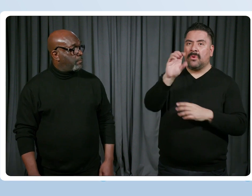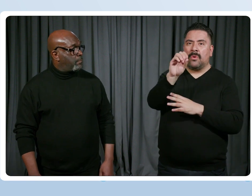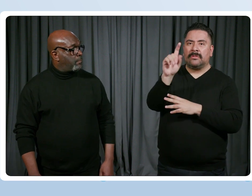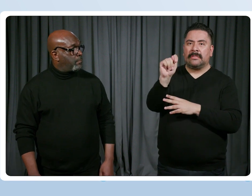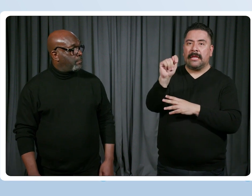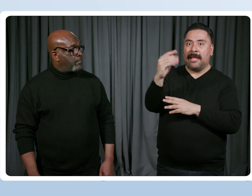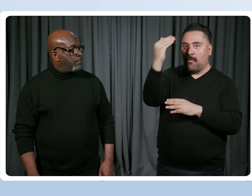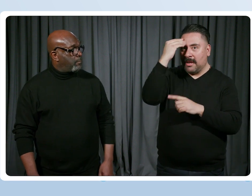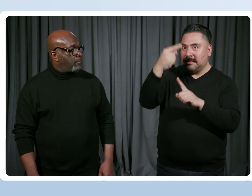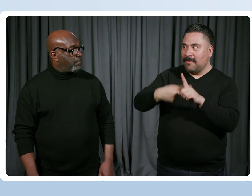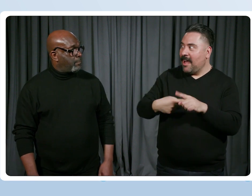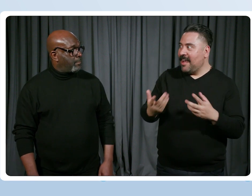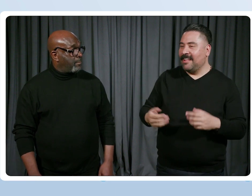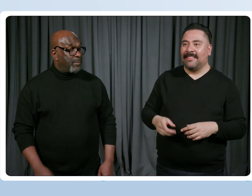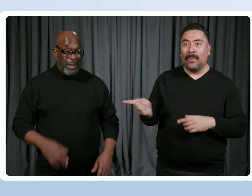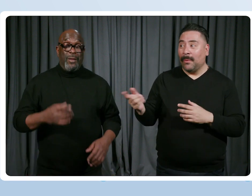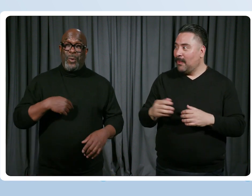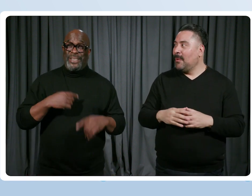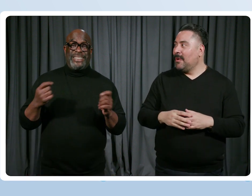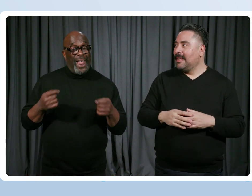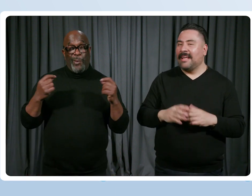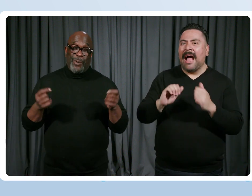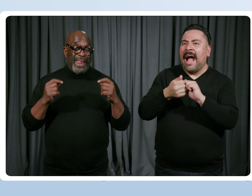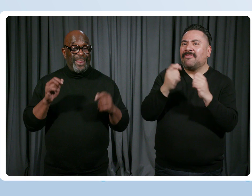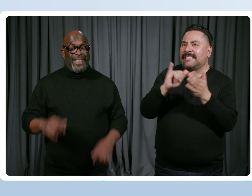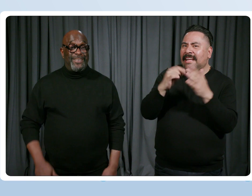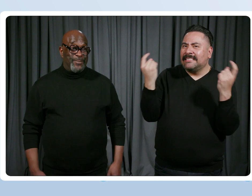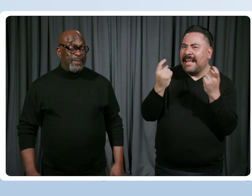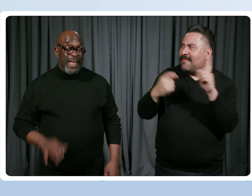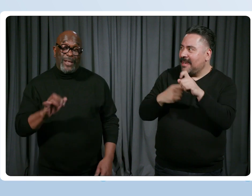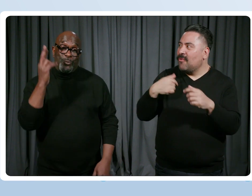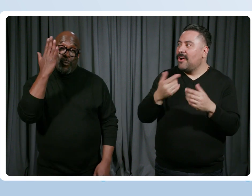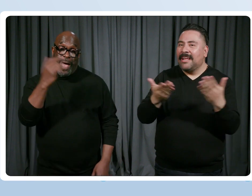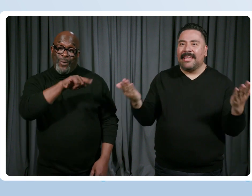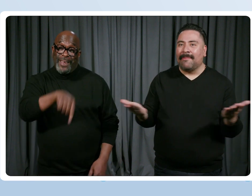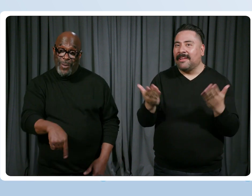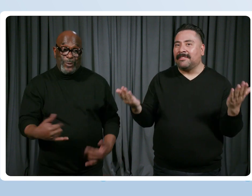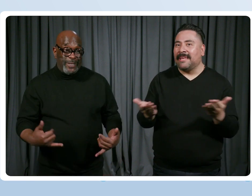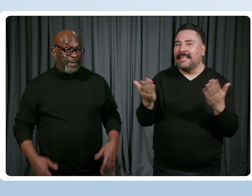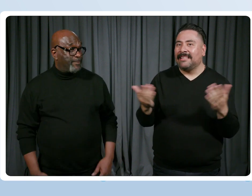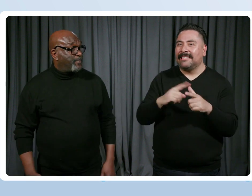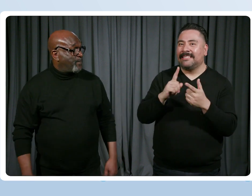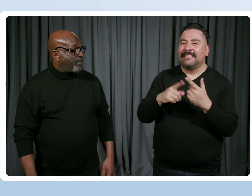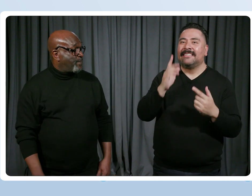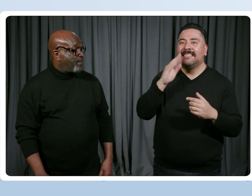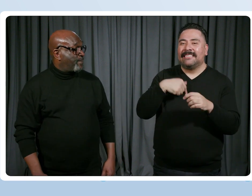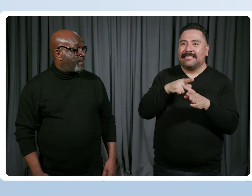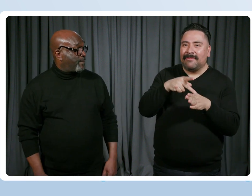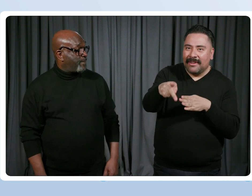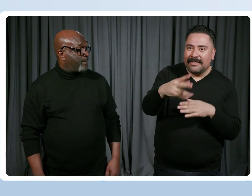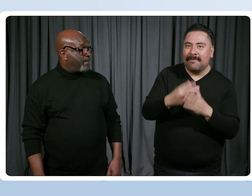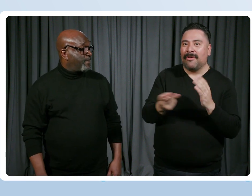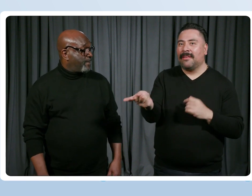Month. How is that typically celebrated? And that's why we're here today as well, to recognize the profession and